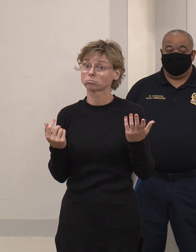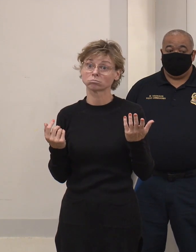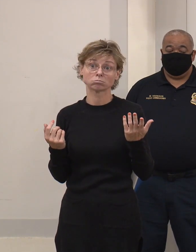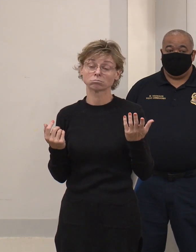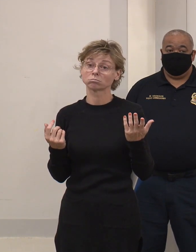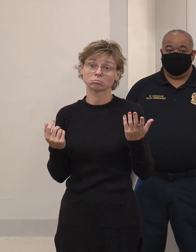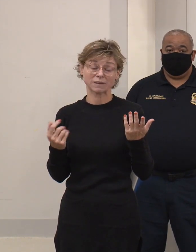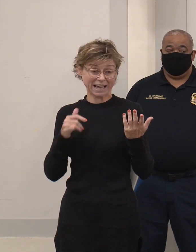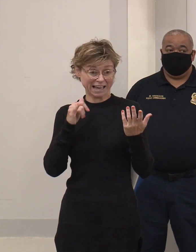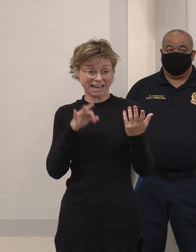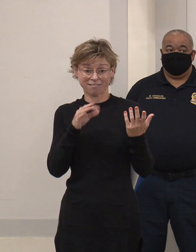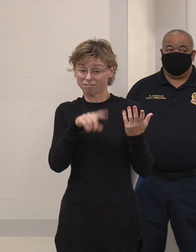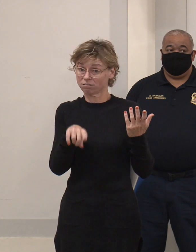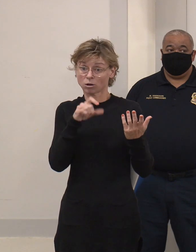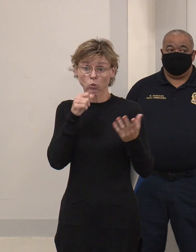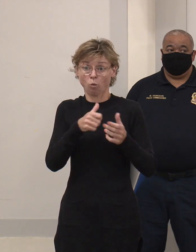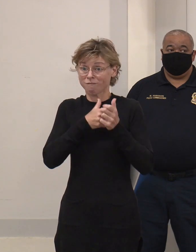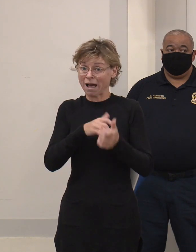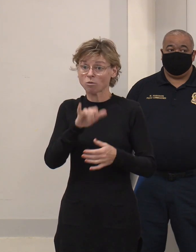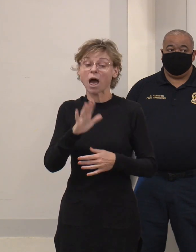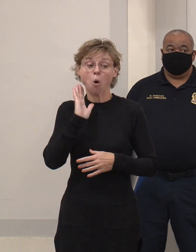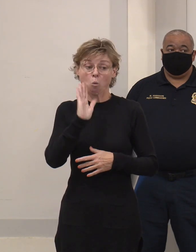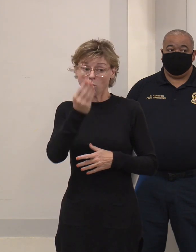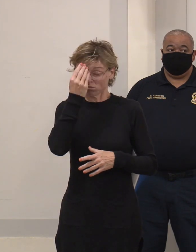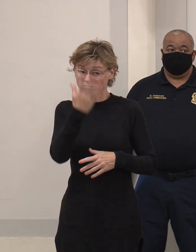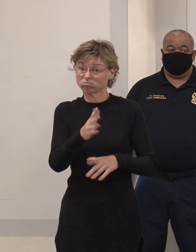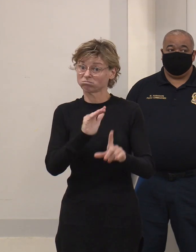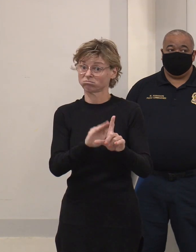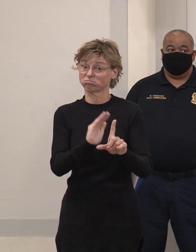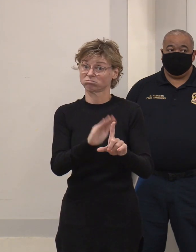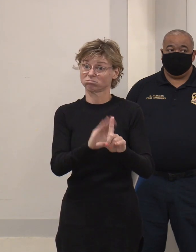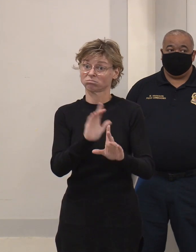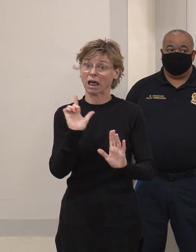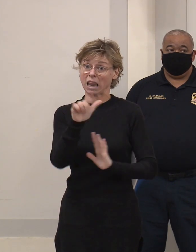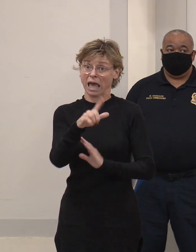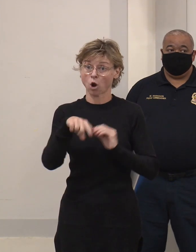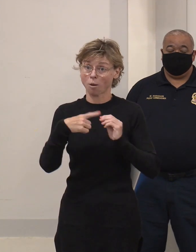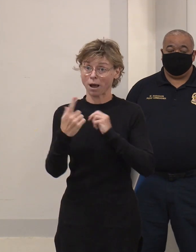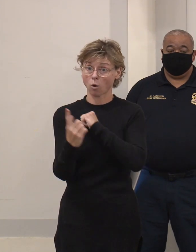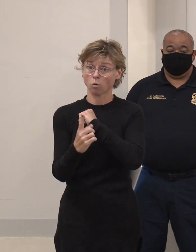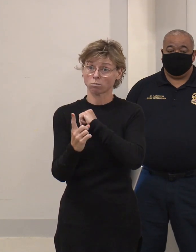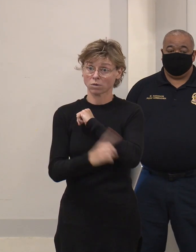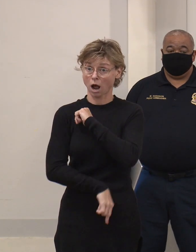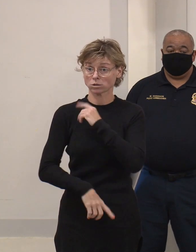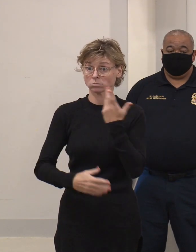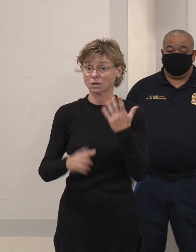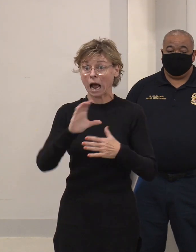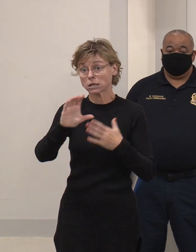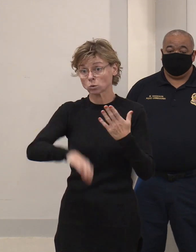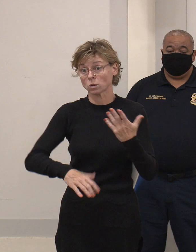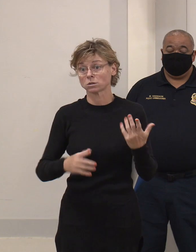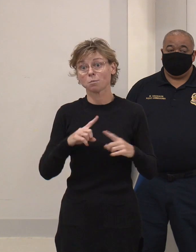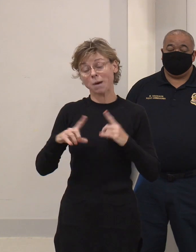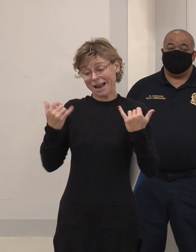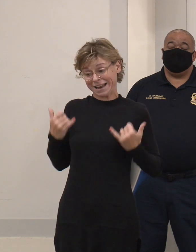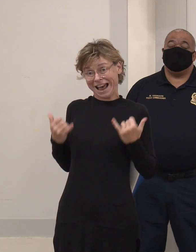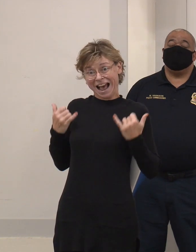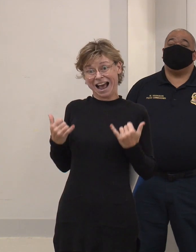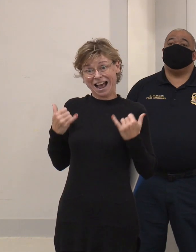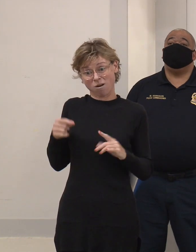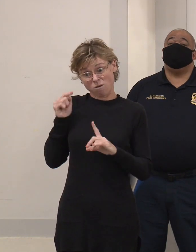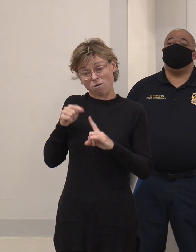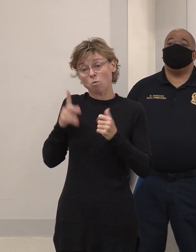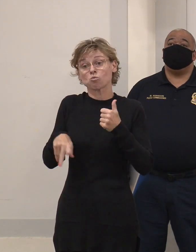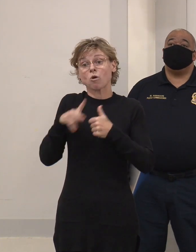abiding by that, they will hear from us further about the possibility of consequences after that. But right now, it's about making sure